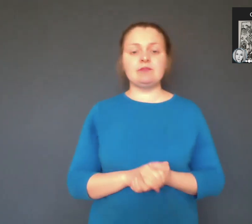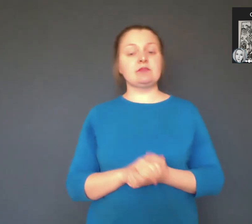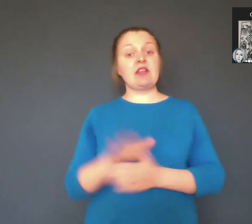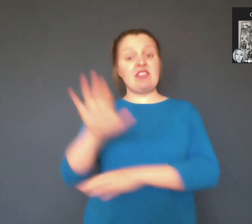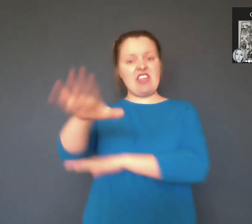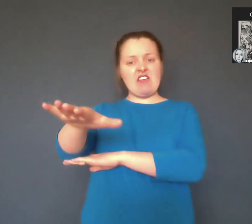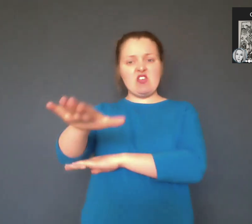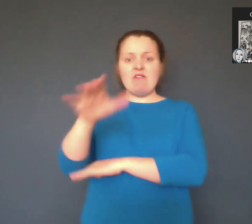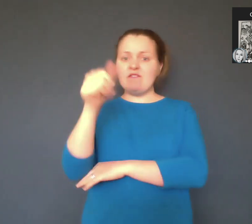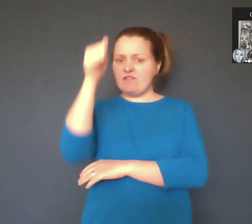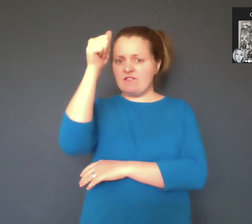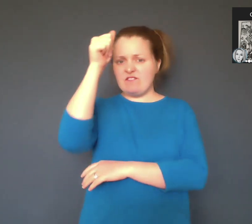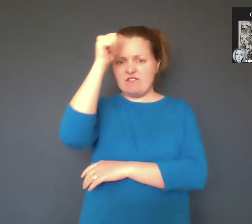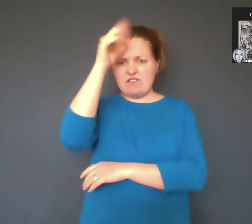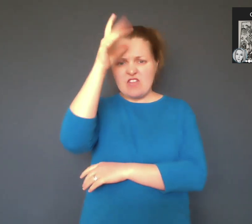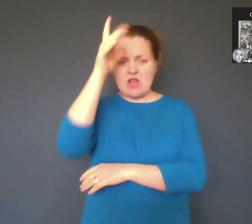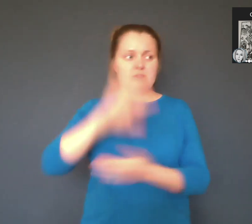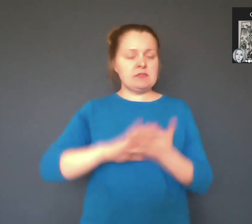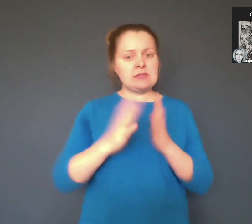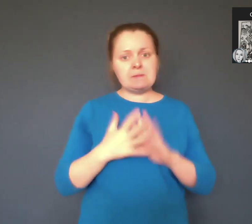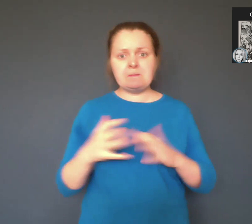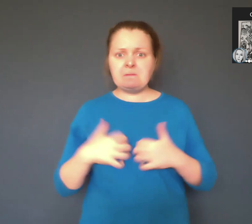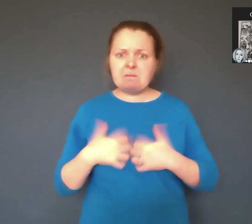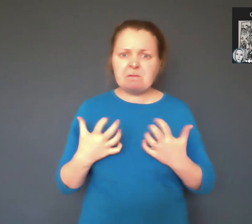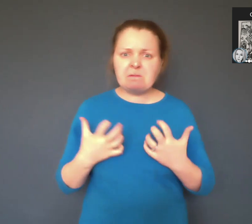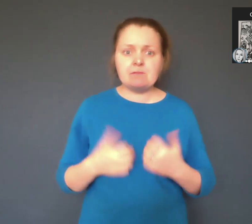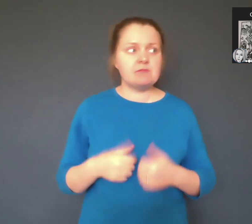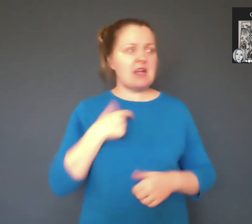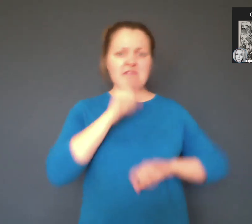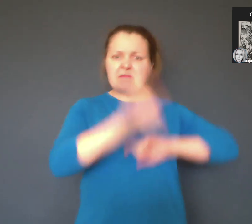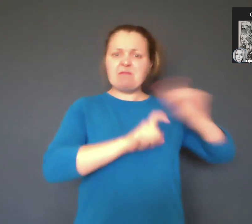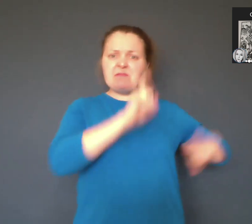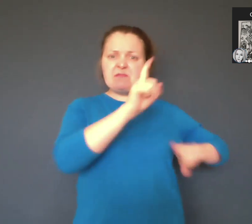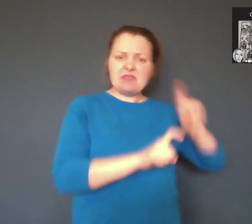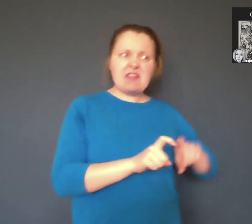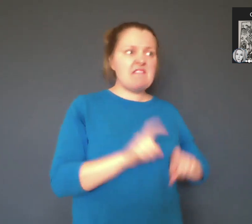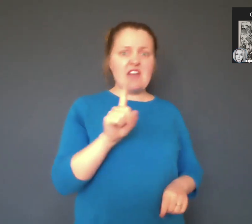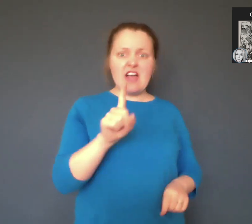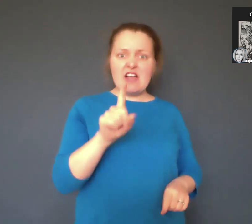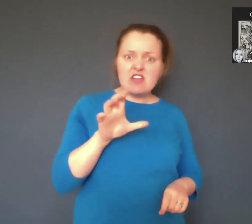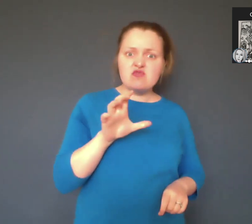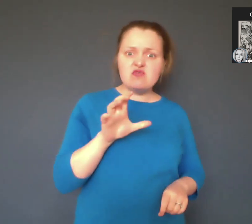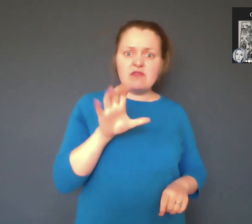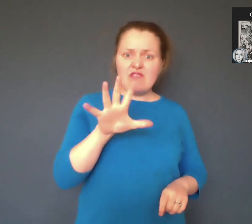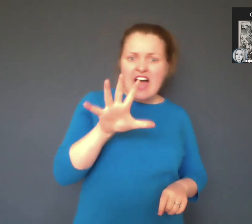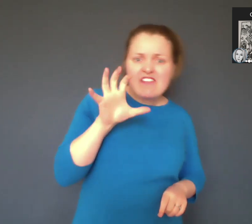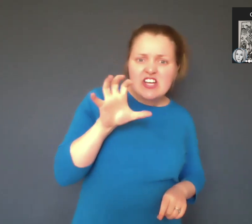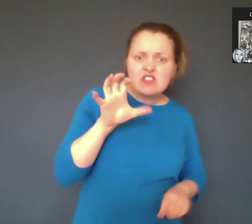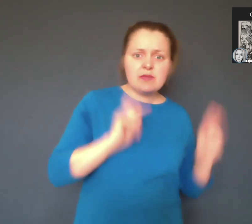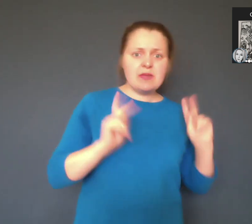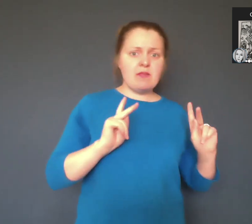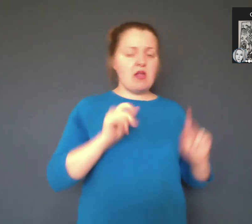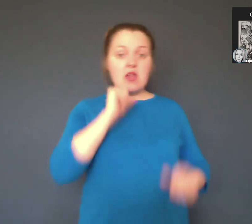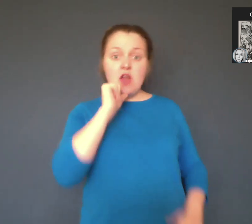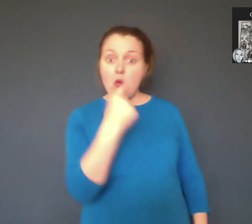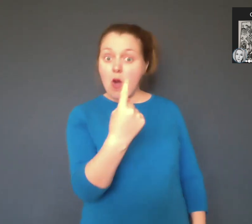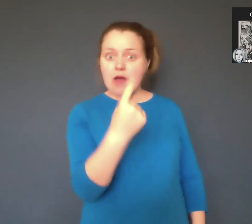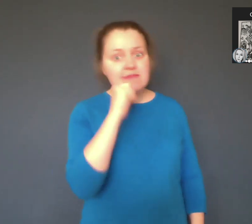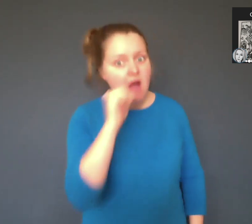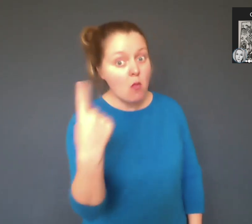them, not one, even vaguely recognized the place." "It's not surprising," said Harvey. "I don't think anyone who saw